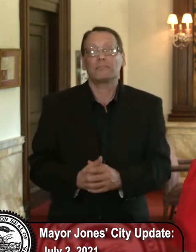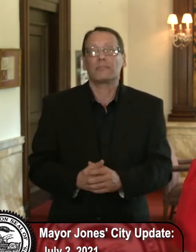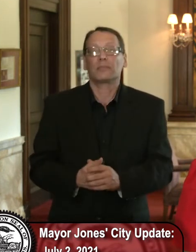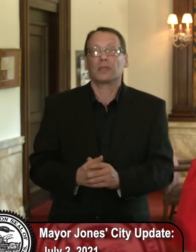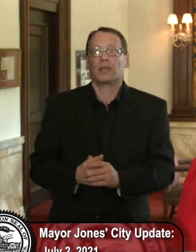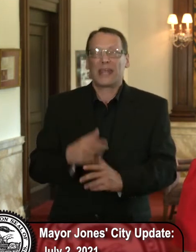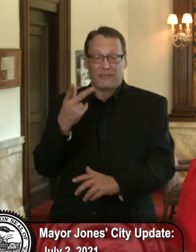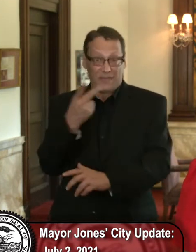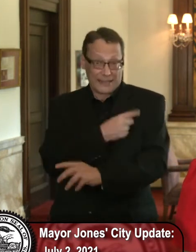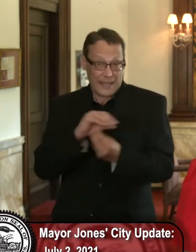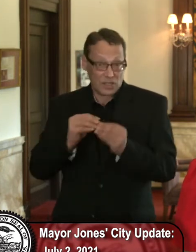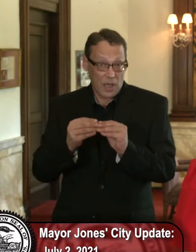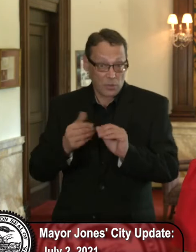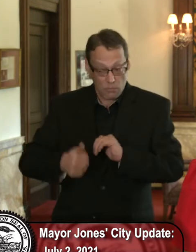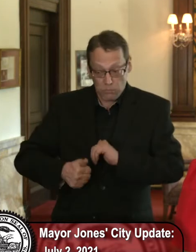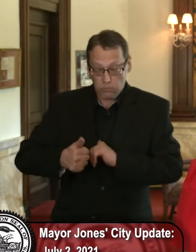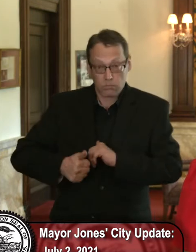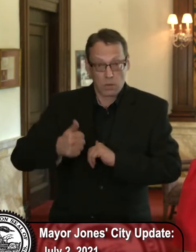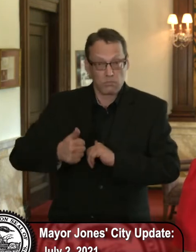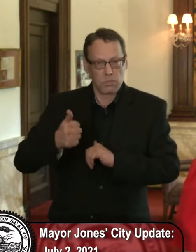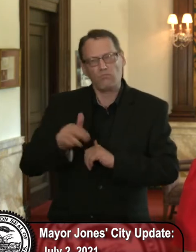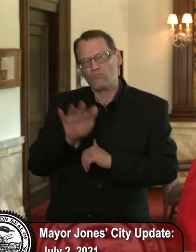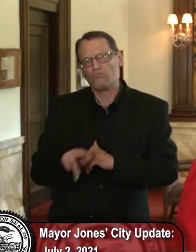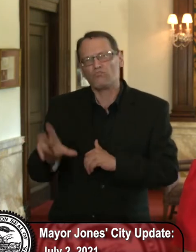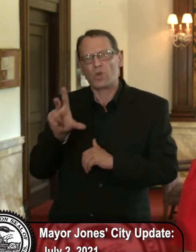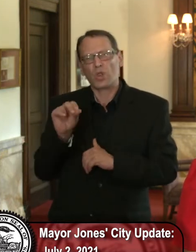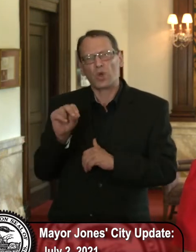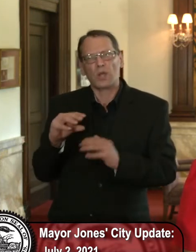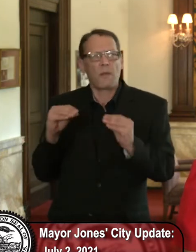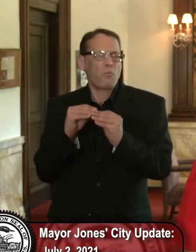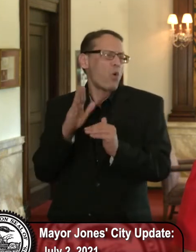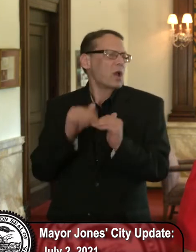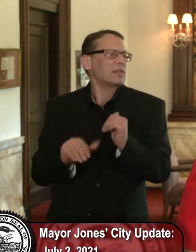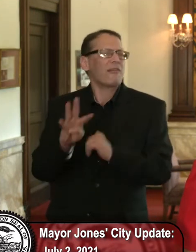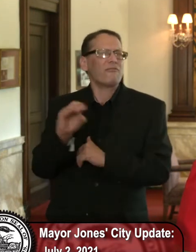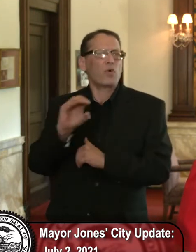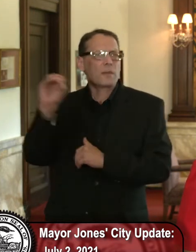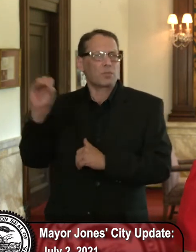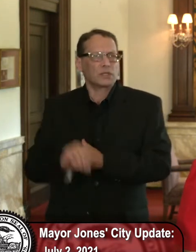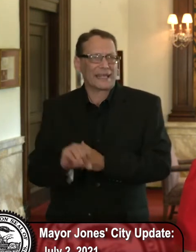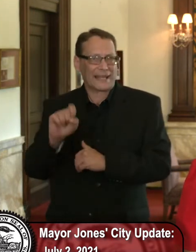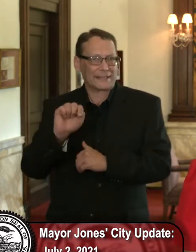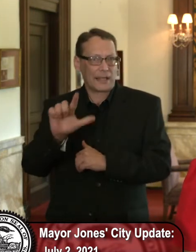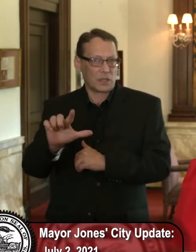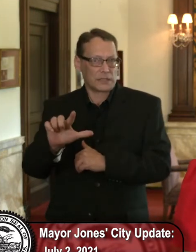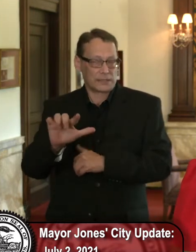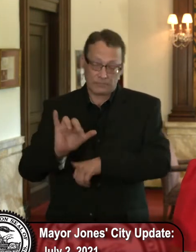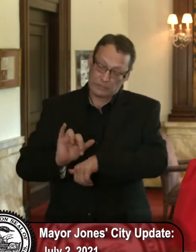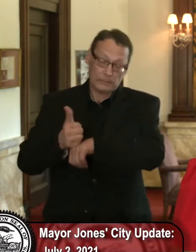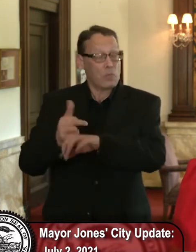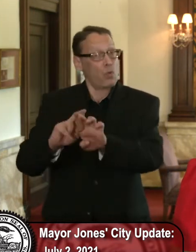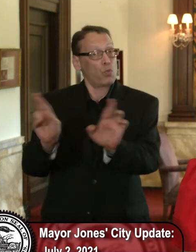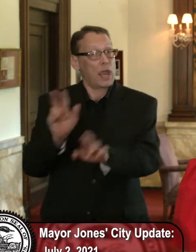to rise. Our vaccination rate is around the mid-30s, and more than 40% of St. Louisans have initiated